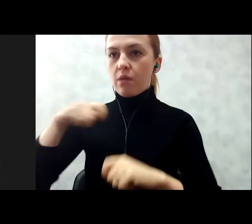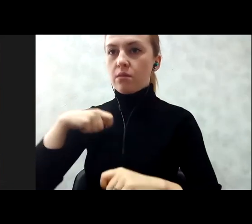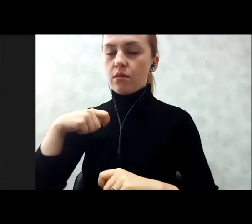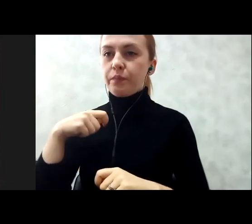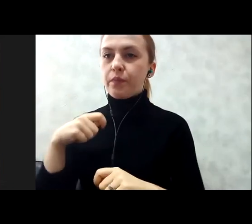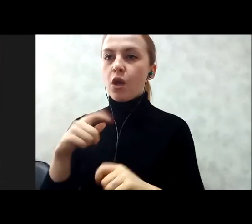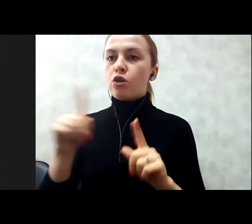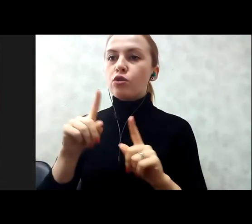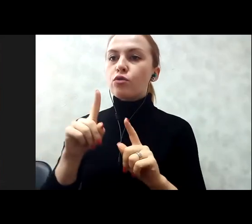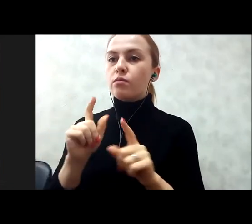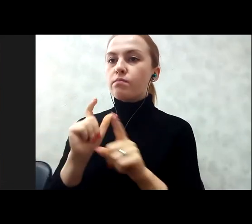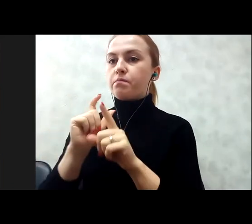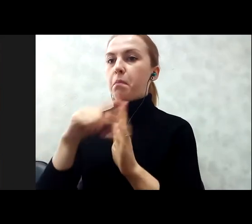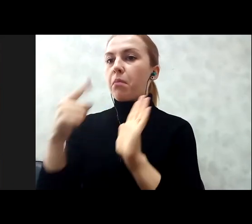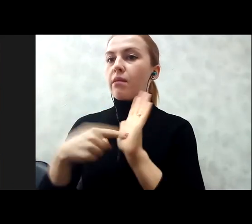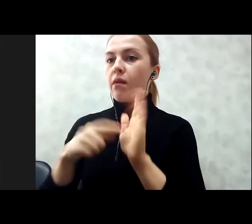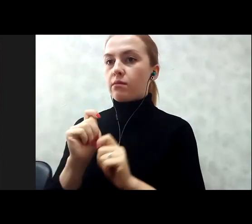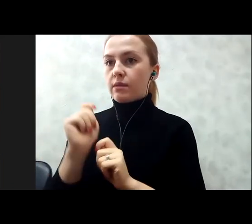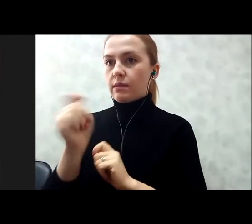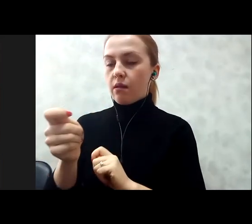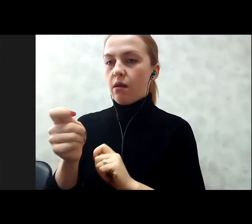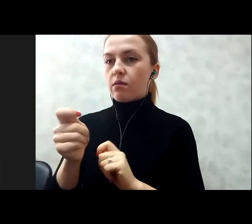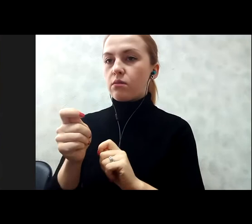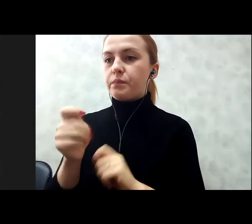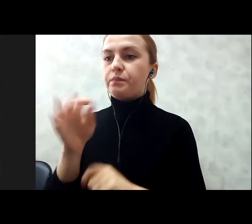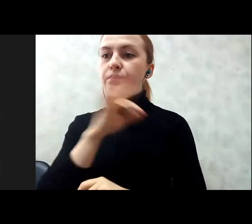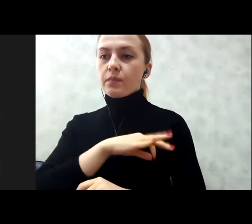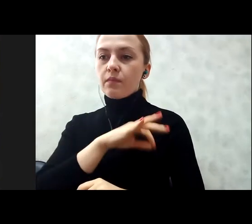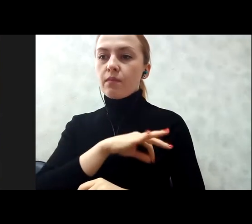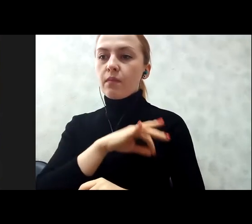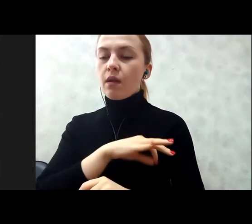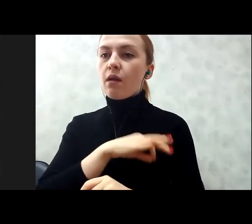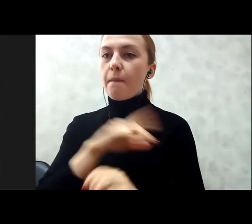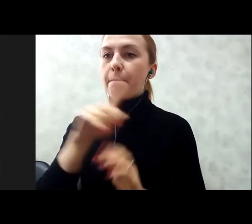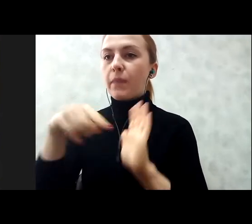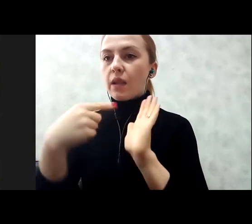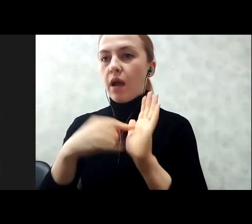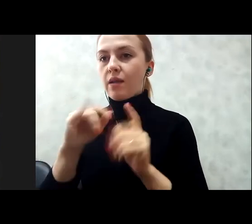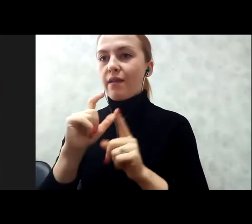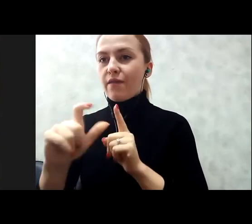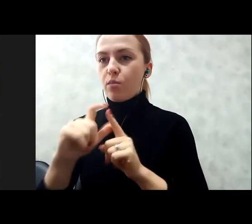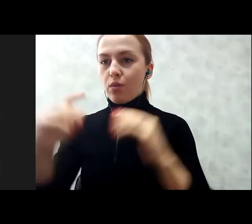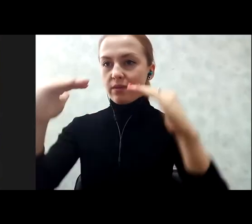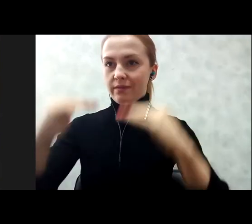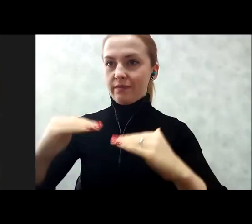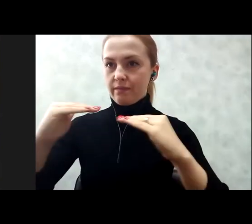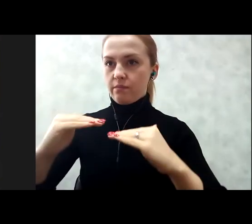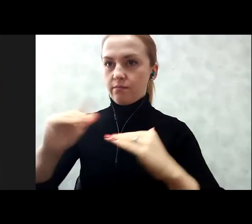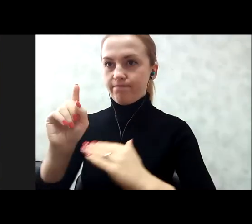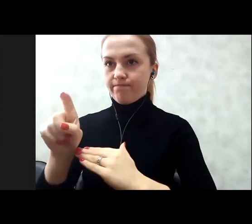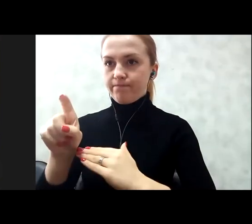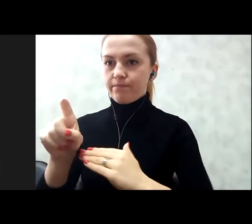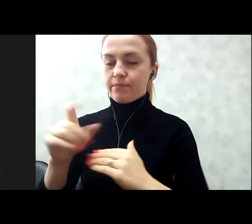please click the Spanish button. In order to ask a question, please use the